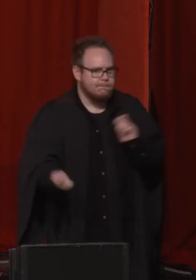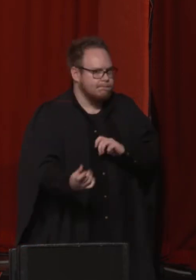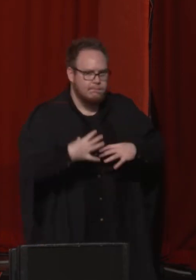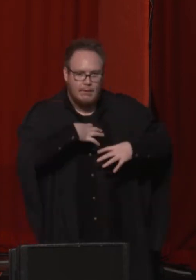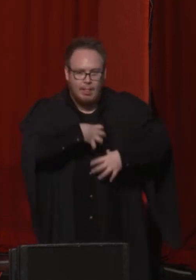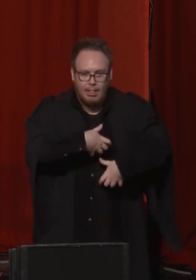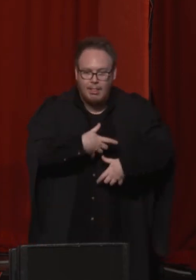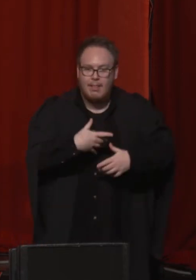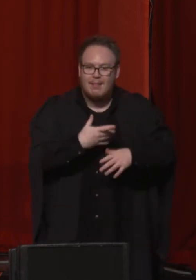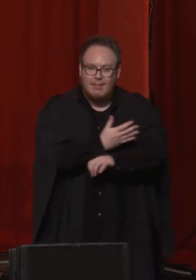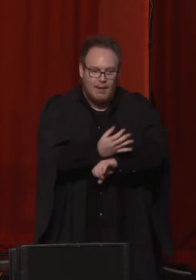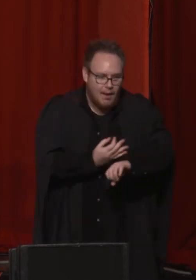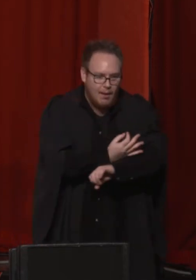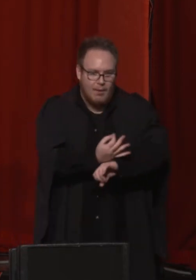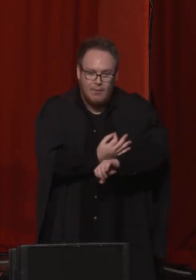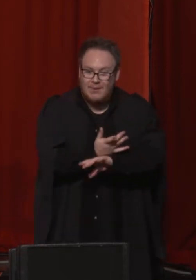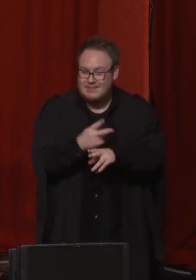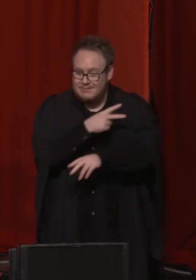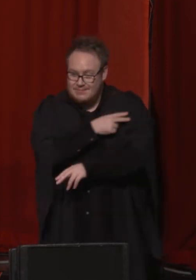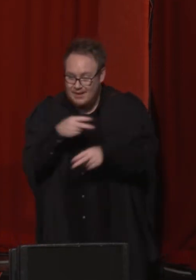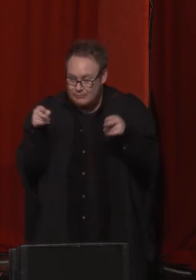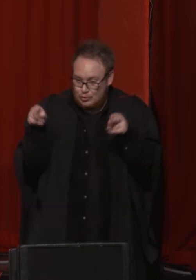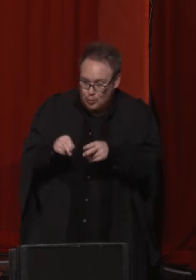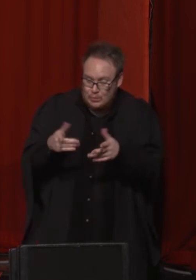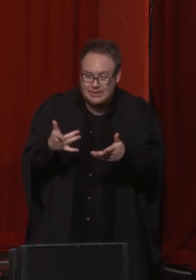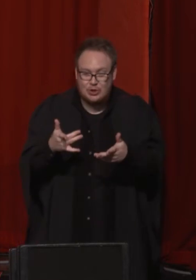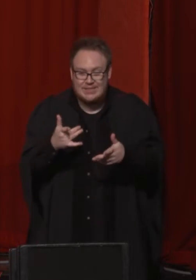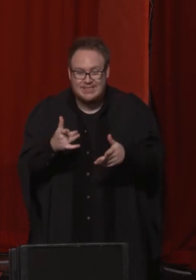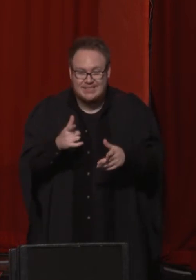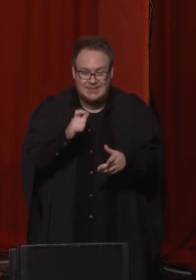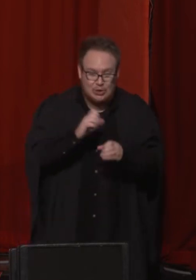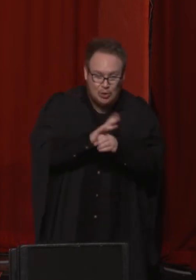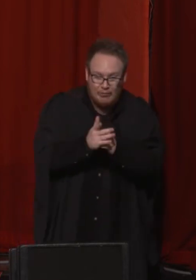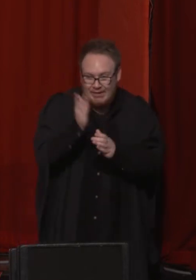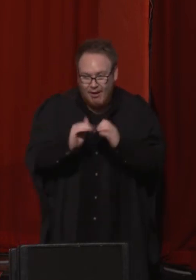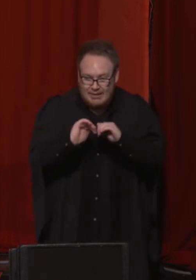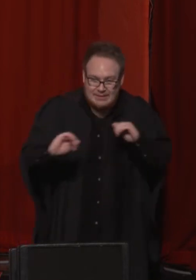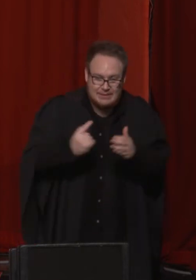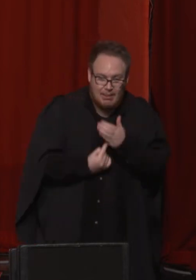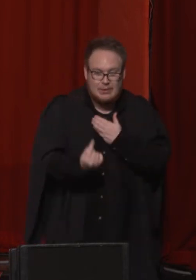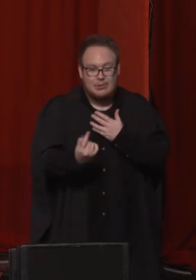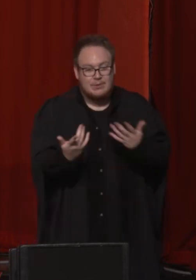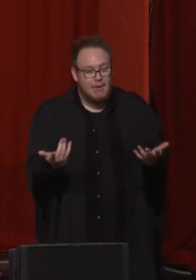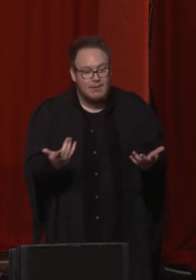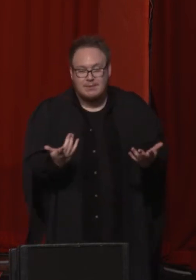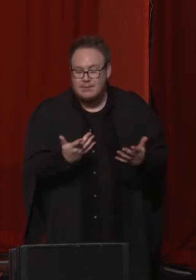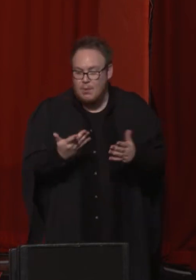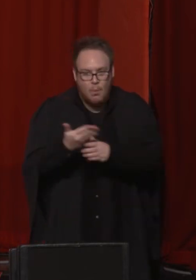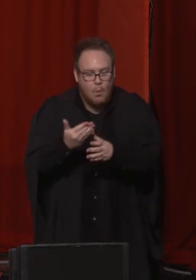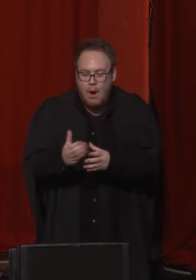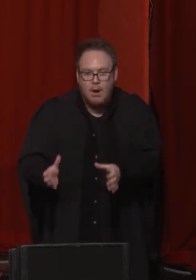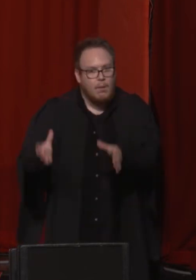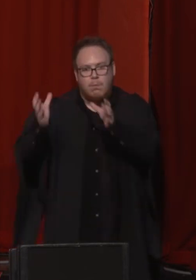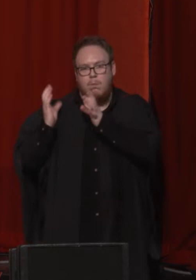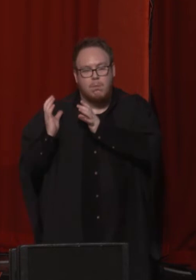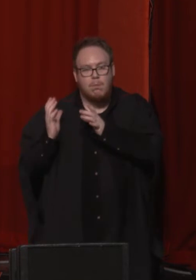hours, staff shortages, COVID isolations, and a huge, huge influx of work. The experience